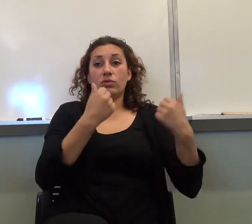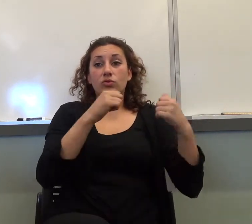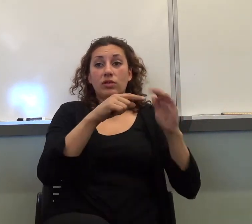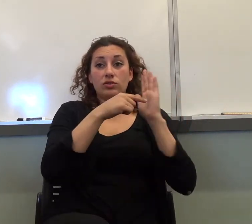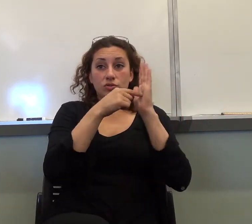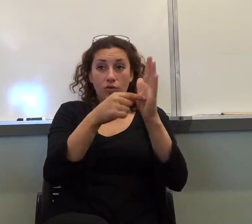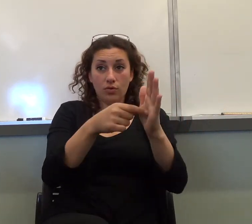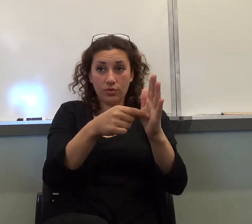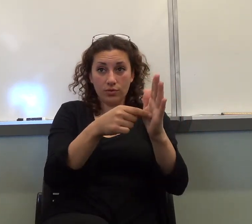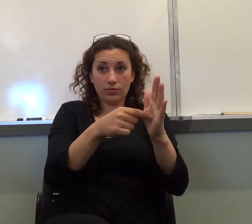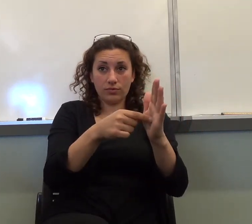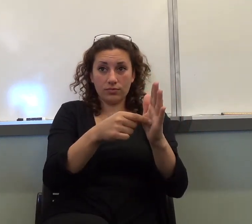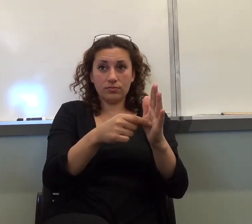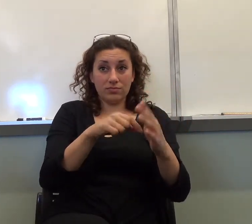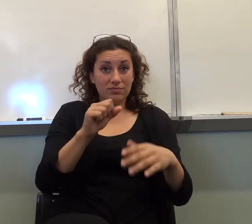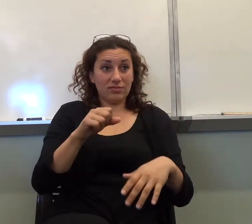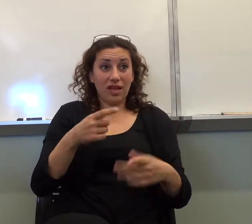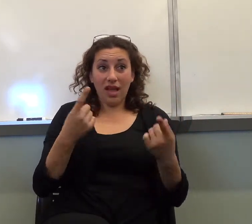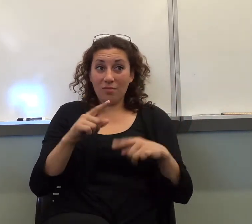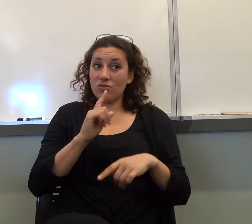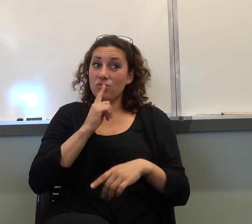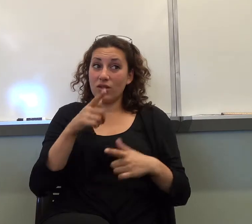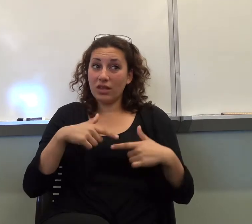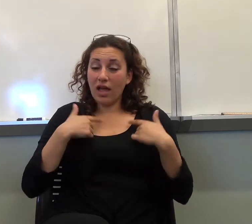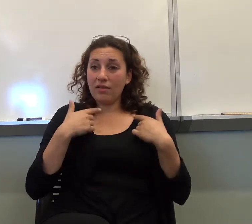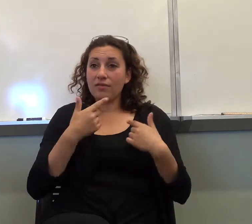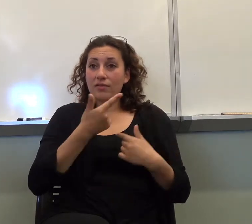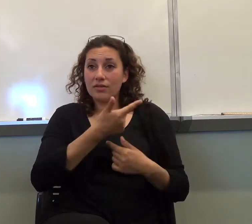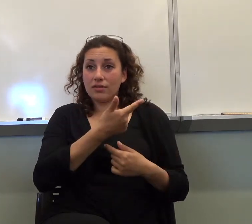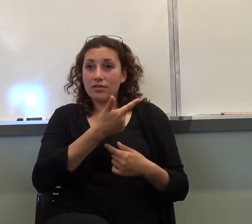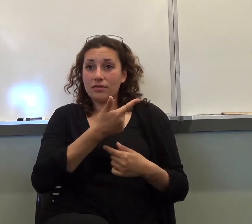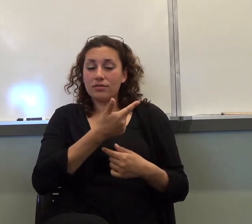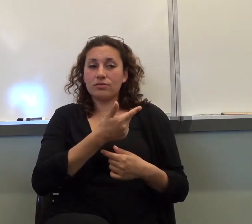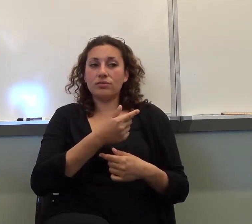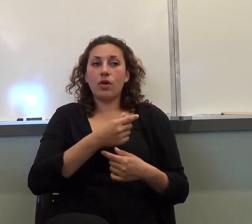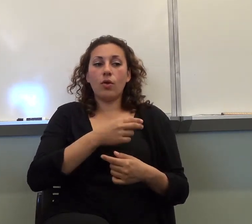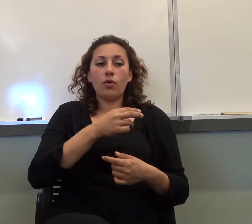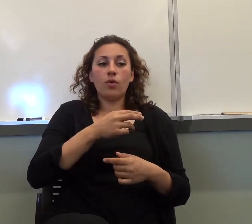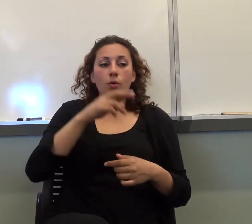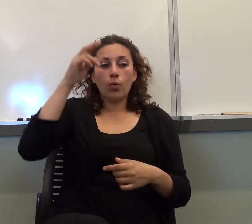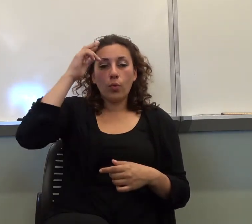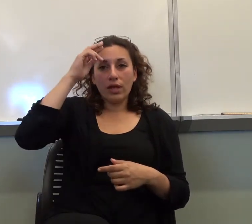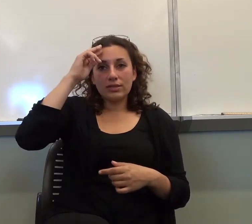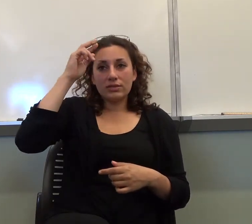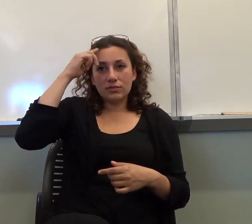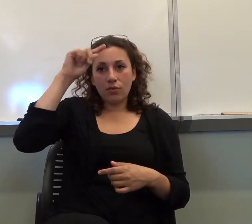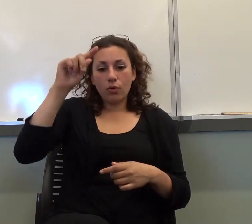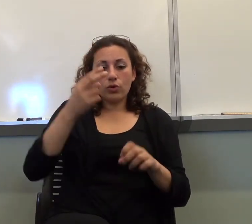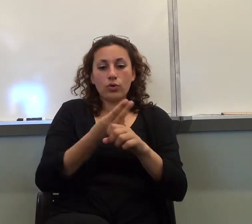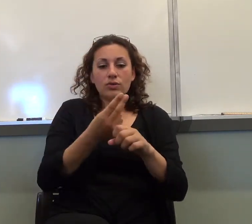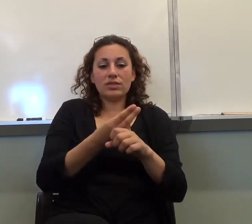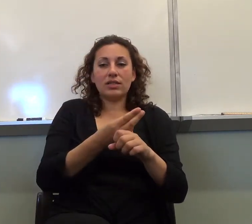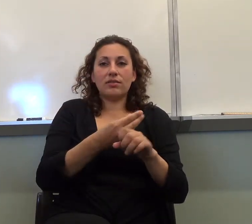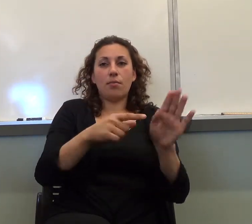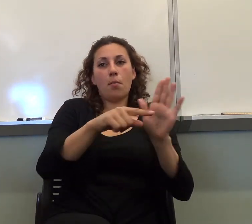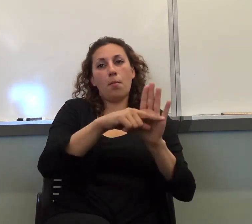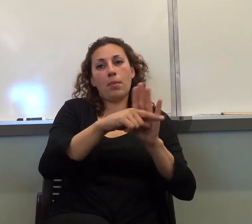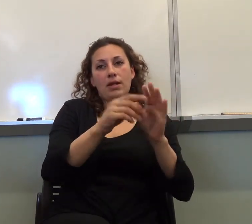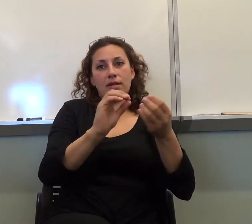really does happen in real life a reason to use minus a minus that really exists. We